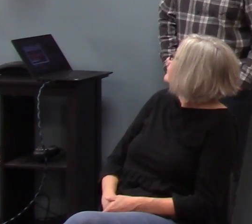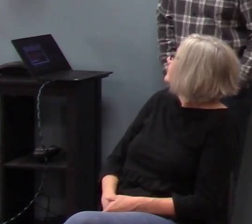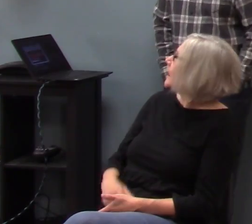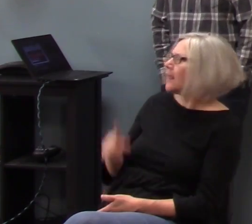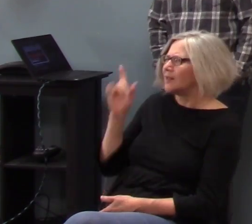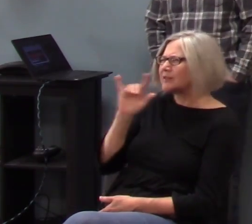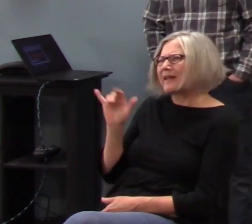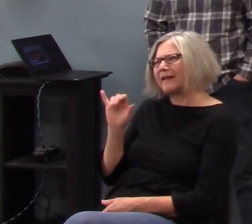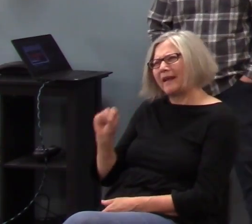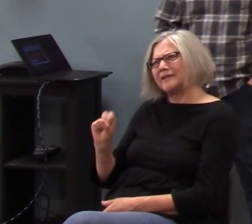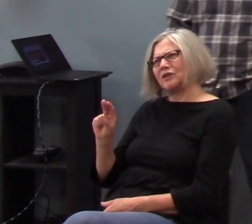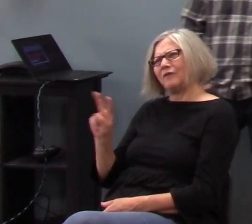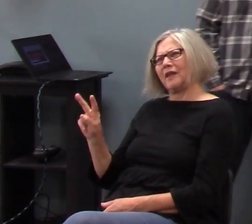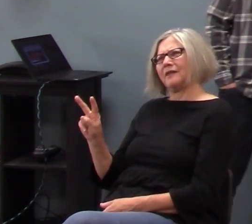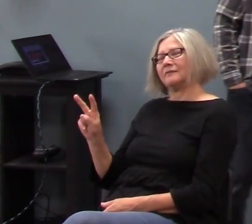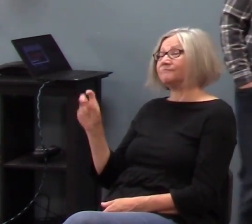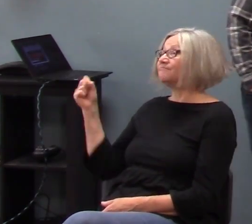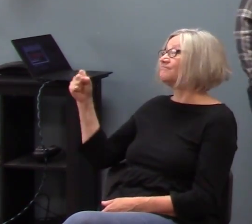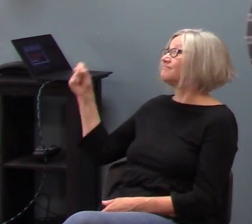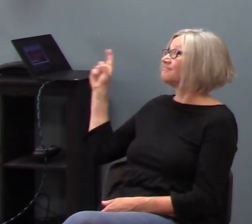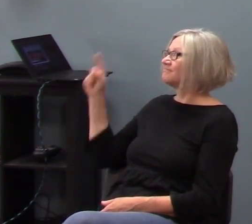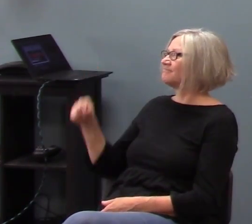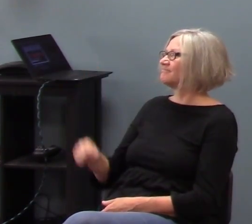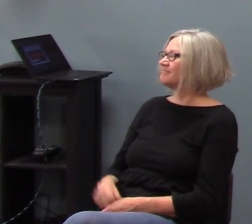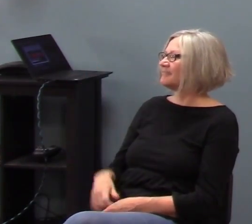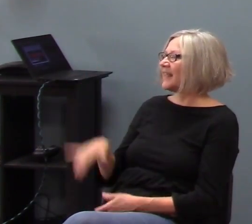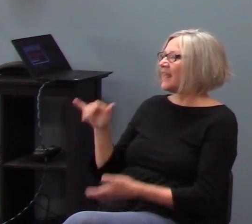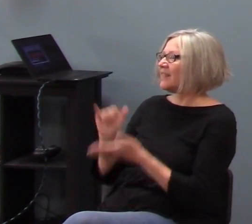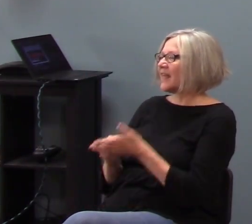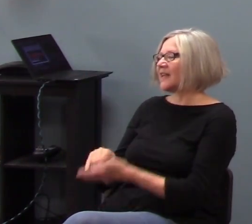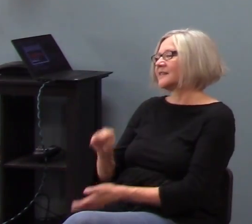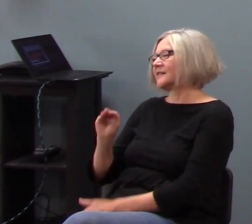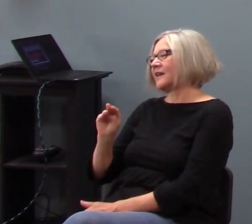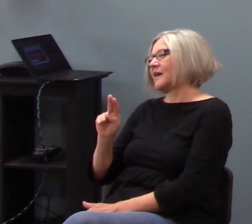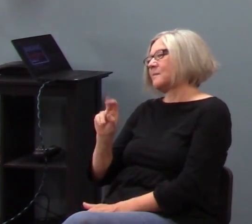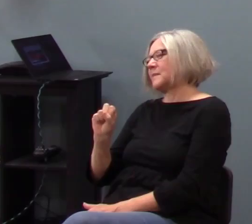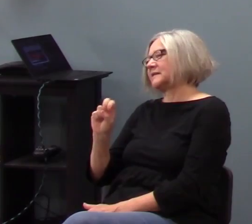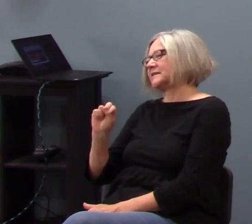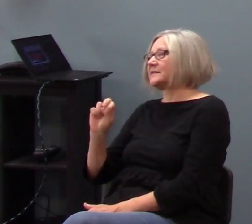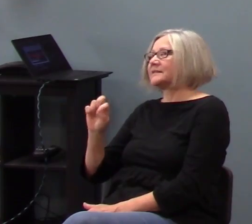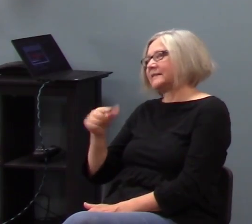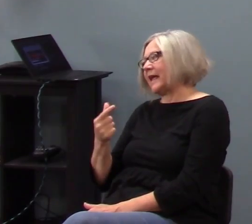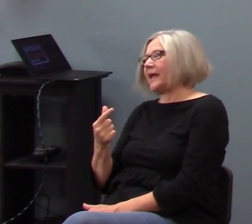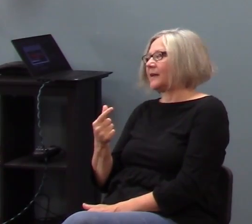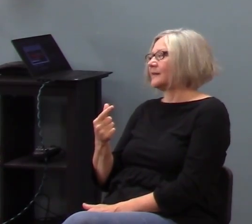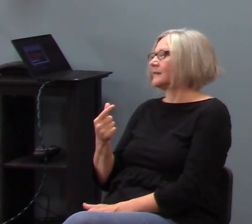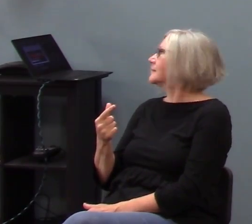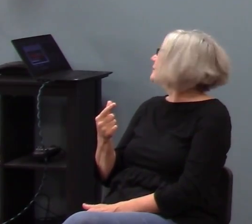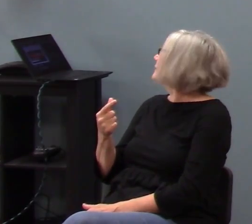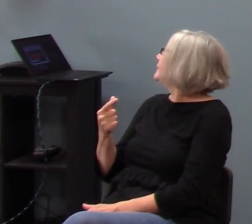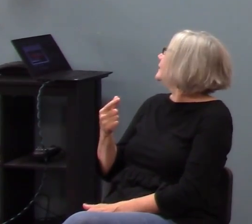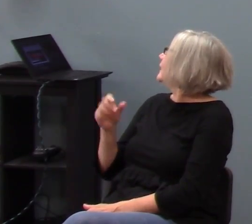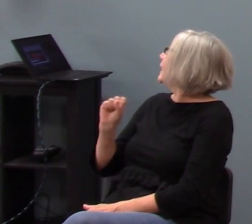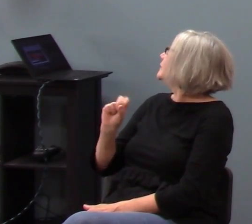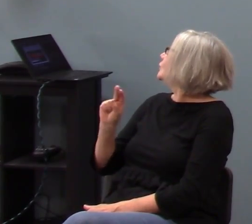It is. It is. This is the Mustang Mach-E SUV. Okay, it's their electric